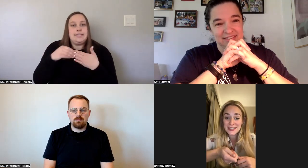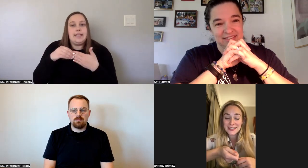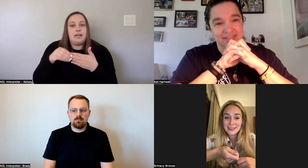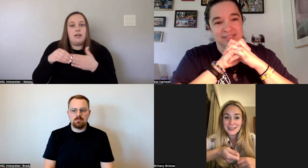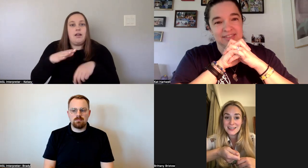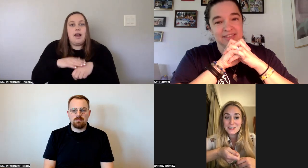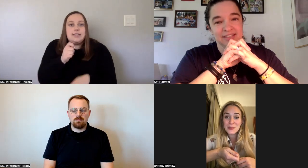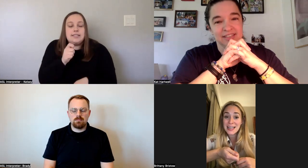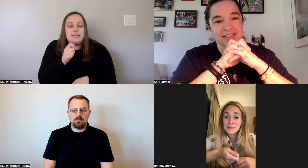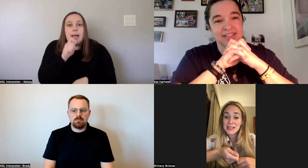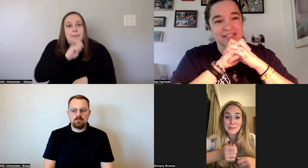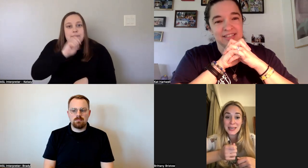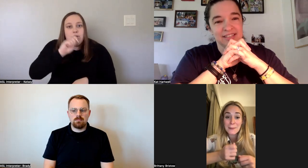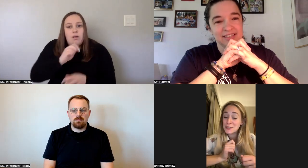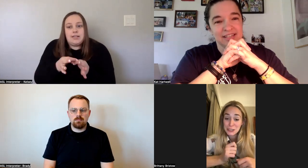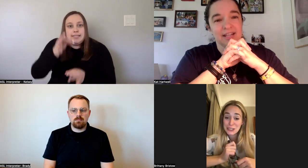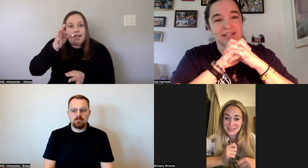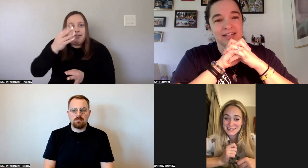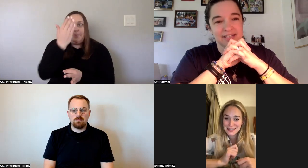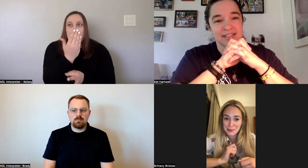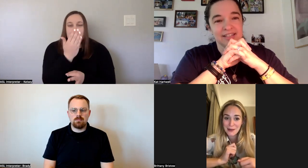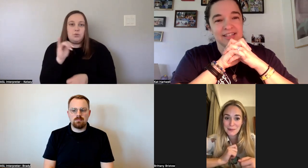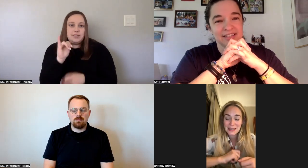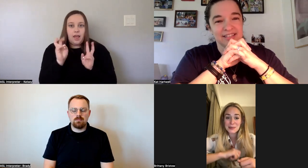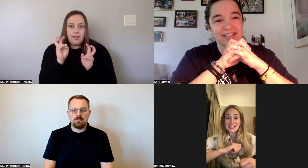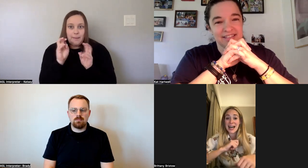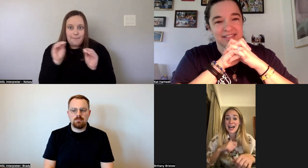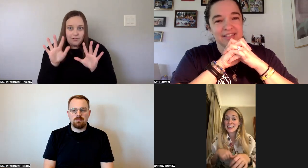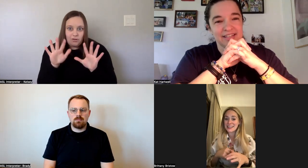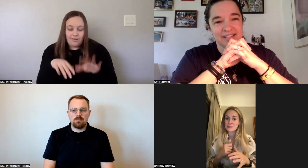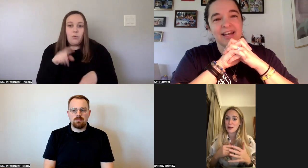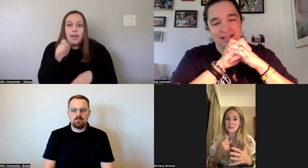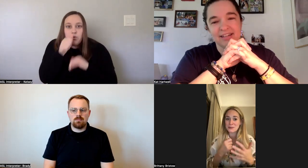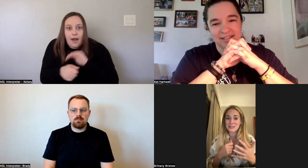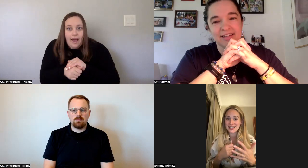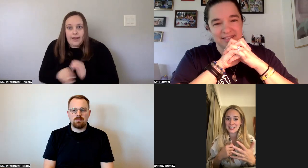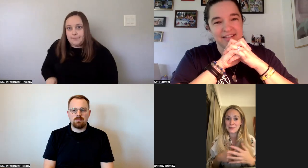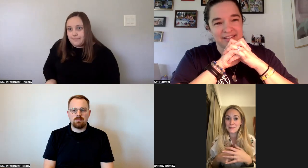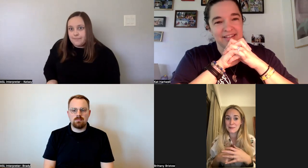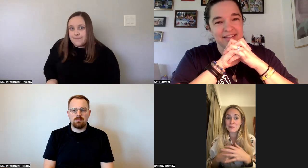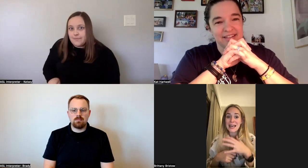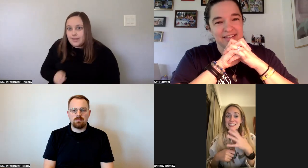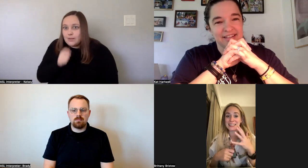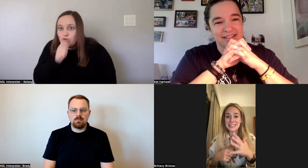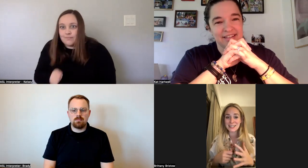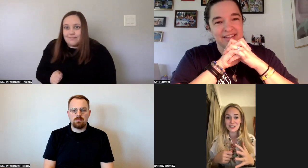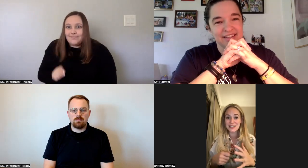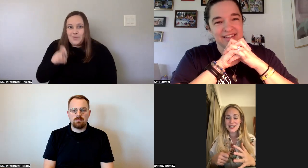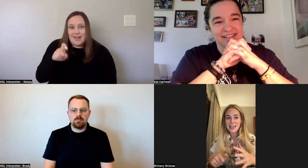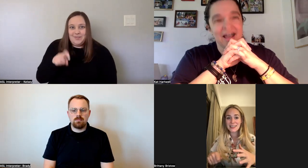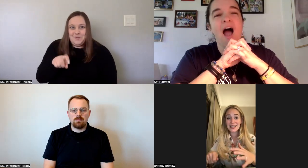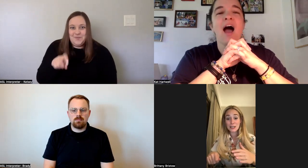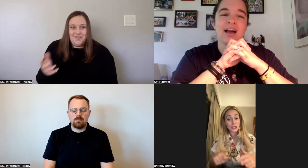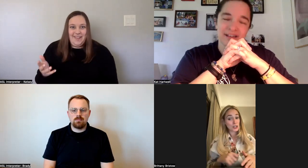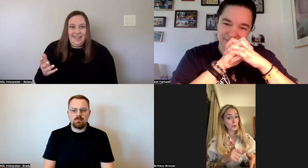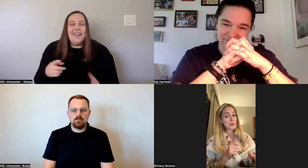popsicle stick. So we had to become like magicians as well, because we had to hide this popsicle stick with plastic attached